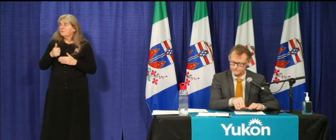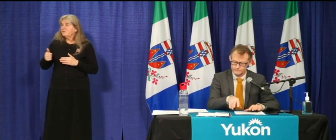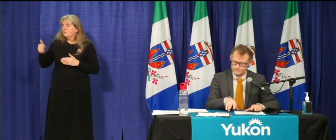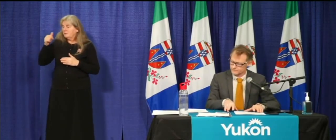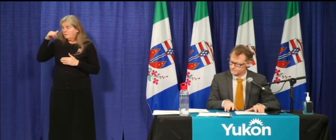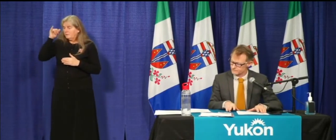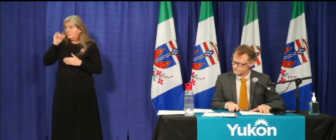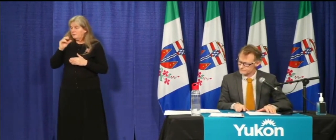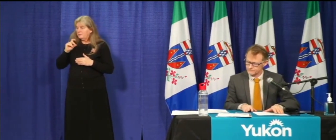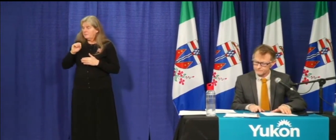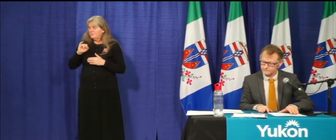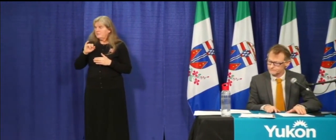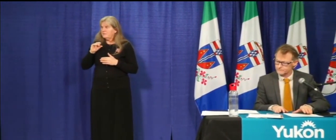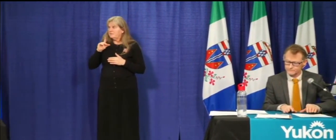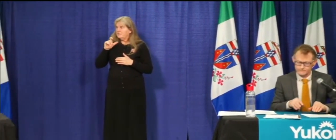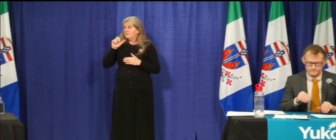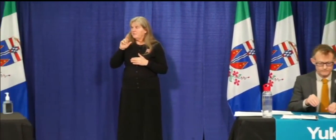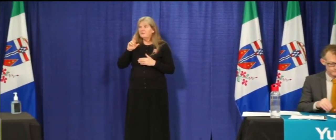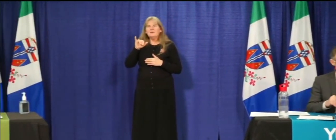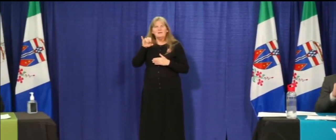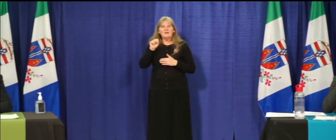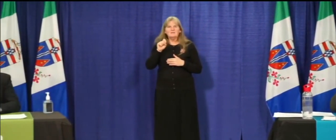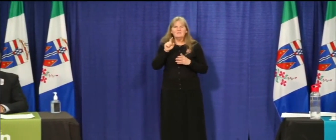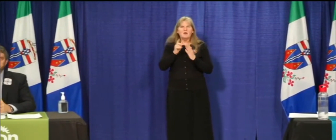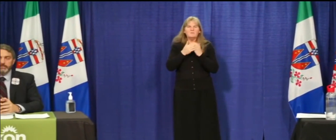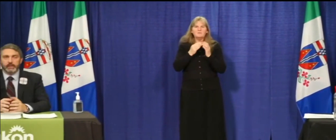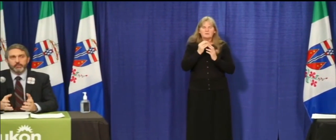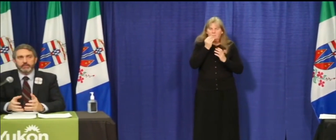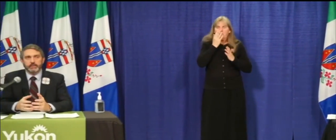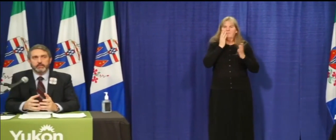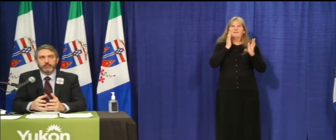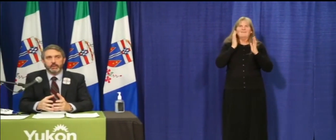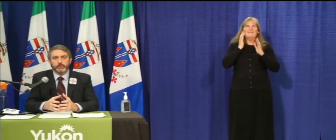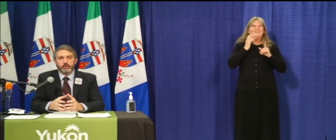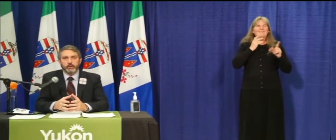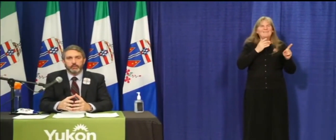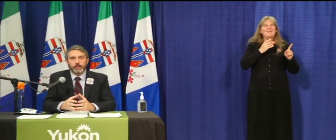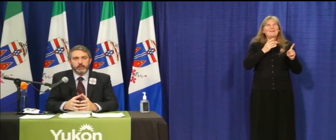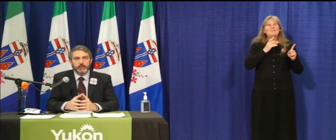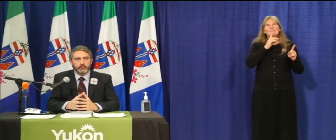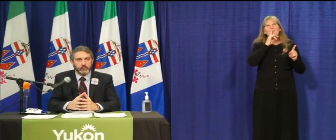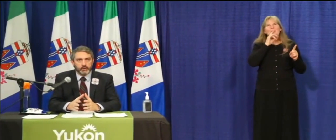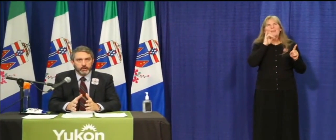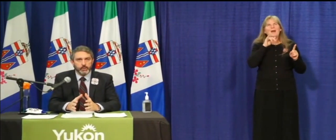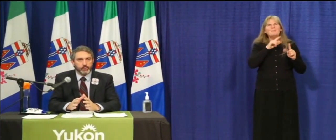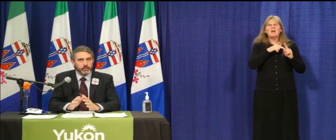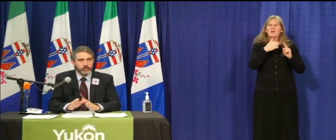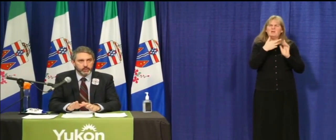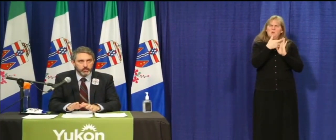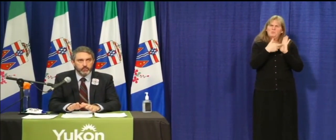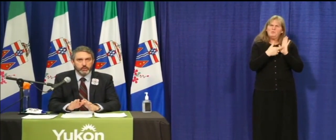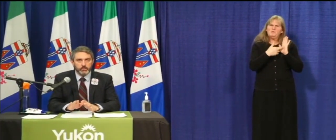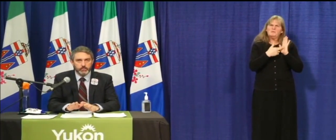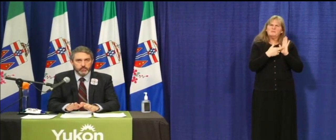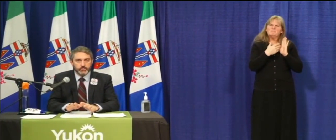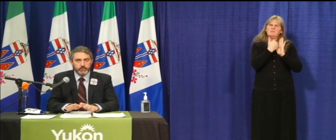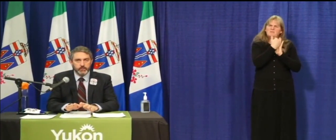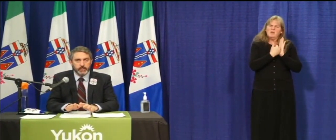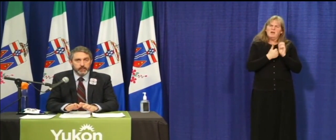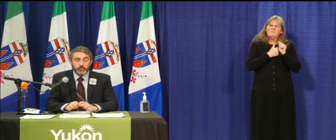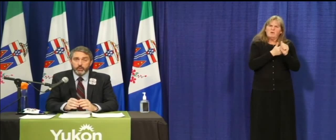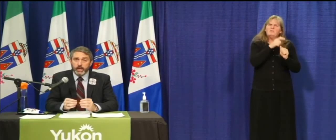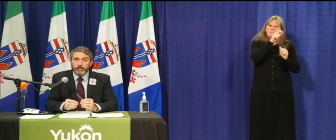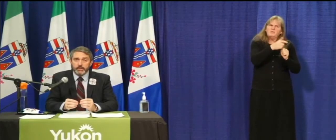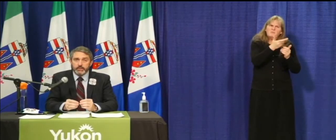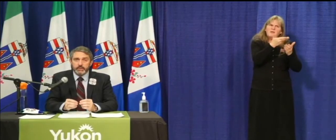And, we've been calling it somewhat of a wake-up call. I wouldn't say necessarily a wake-up call. The guidelines are already there. People already know what they're supposed to be